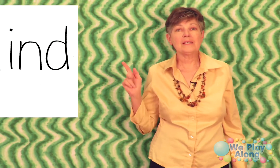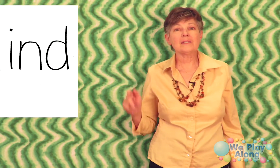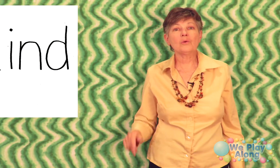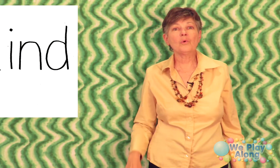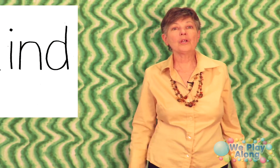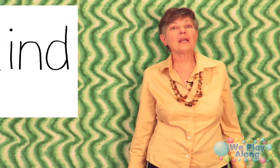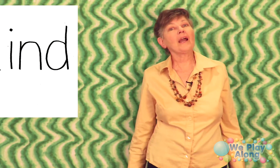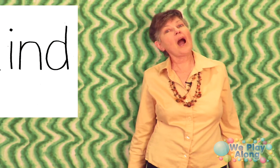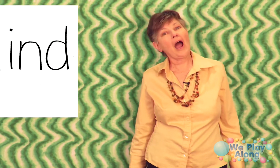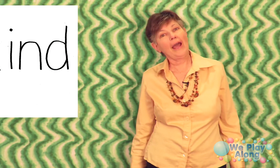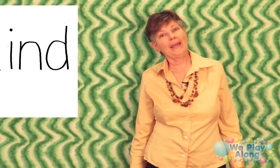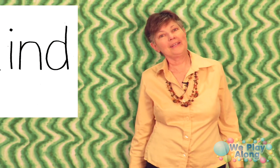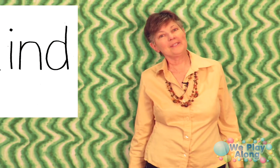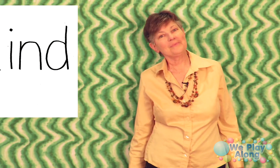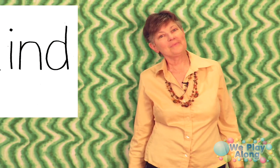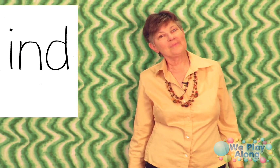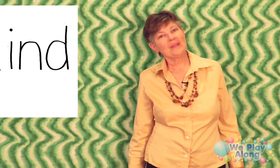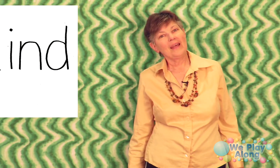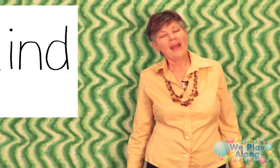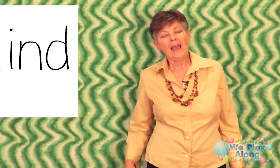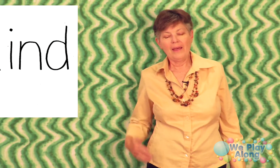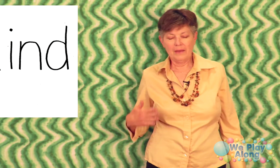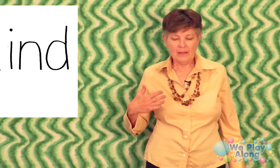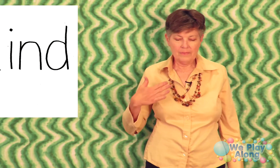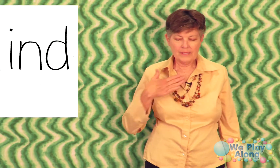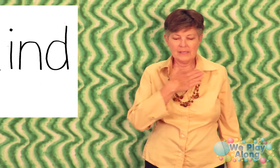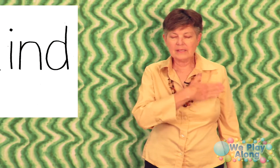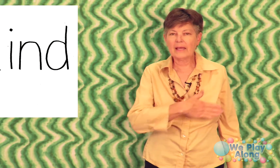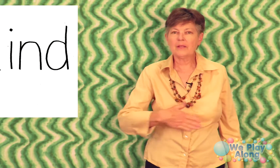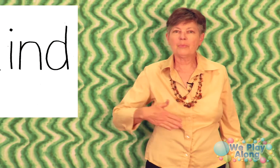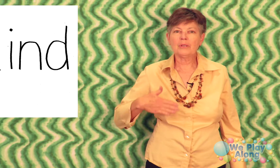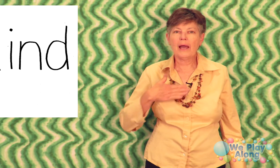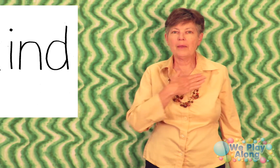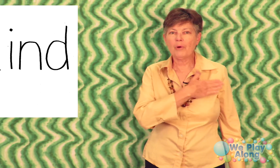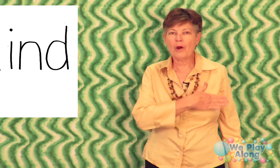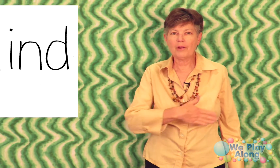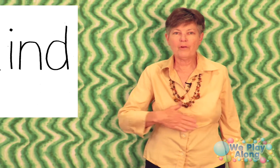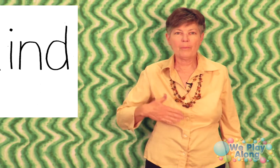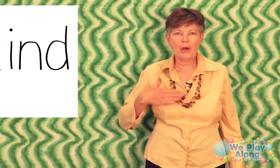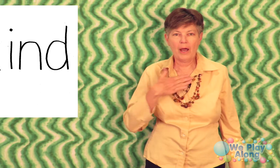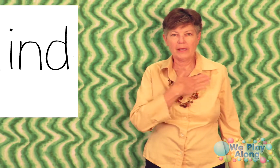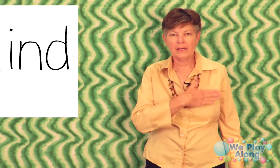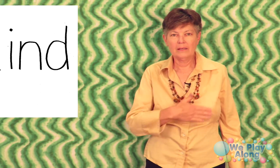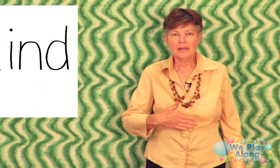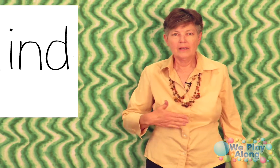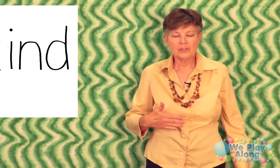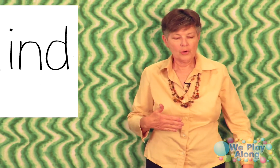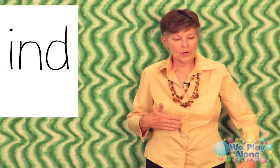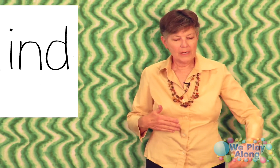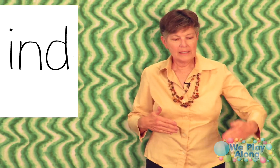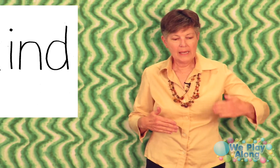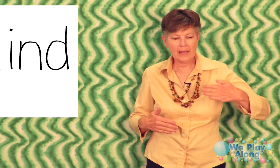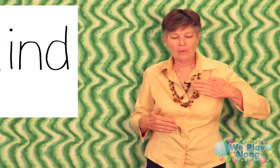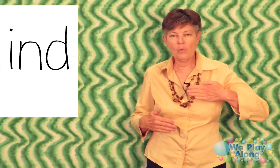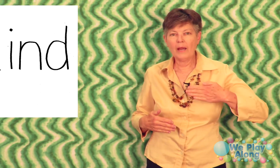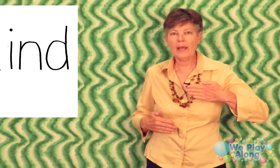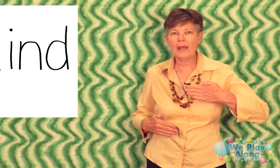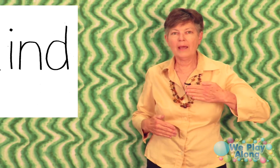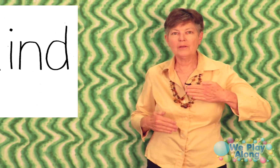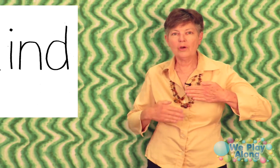is the word kind. And this is like the polite part of our body. So we're going to take one hand